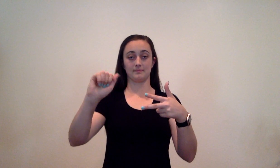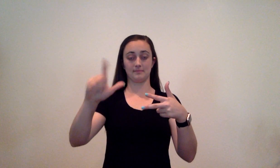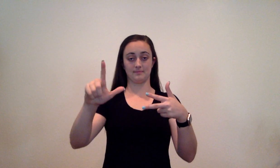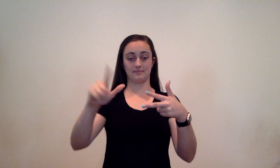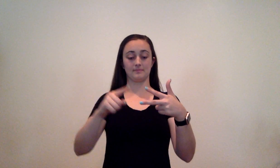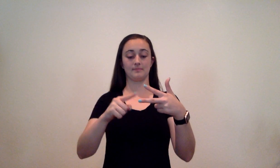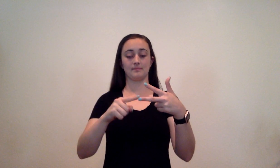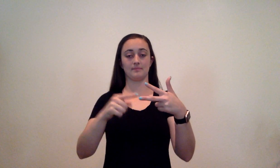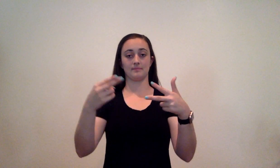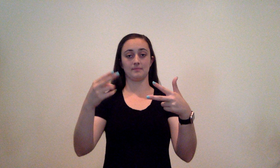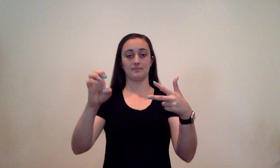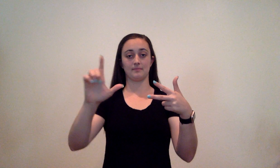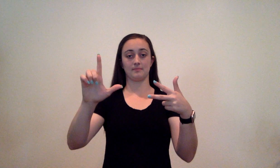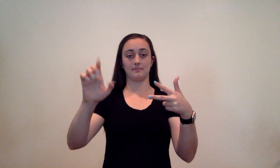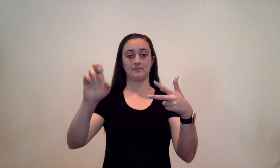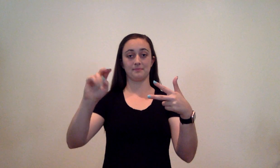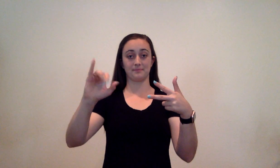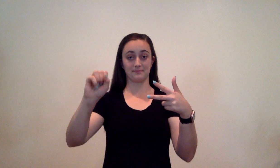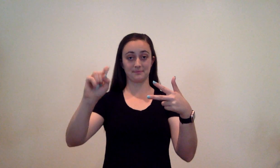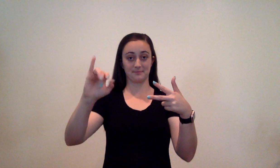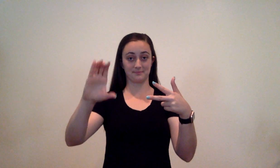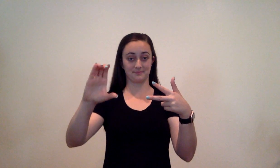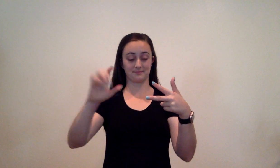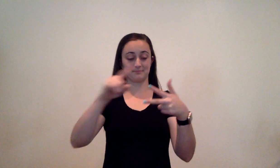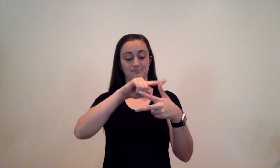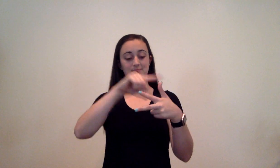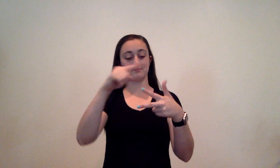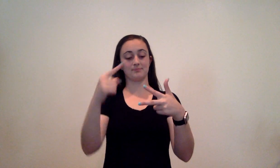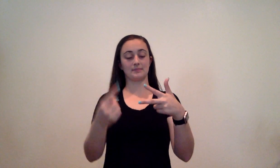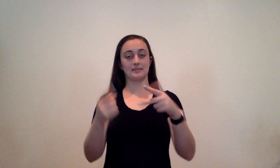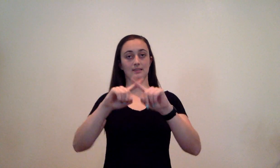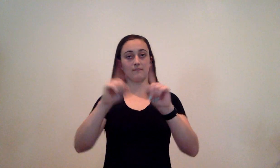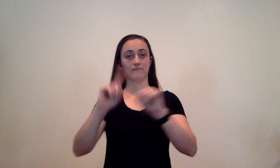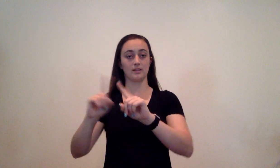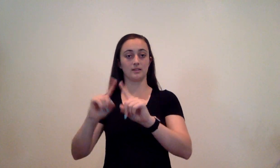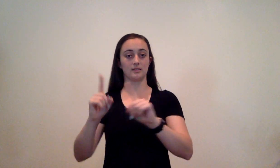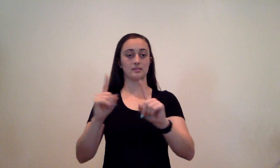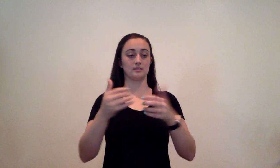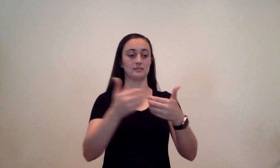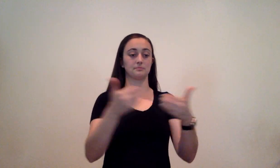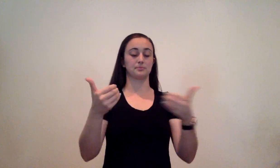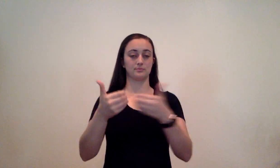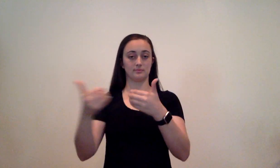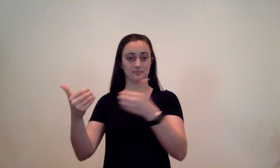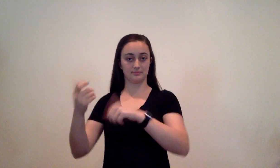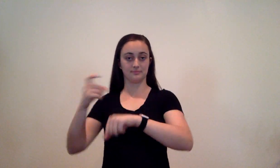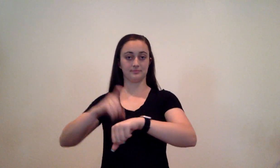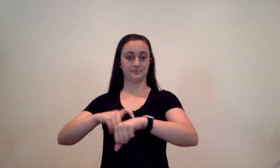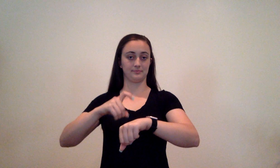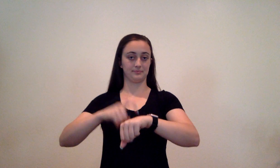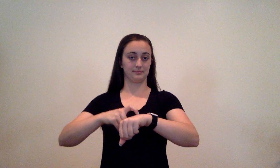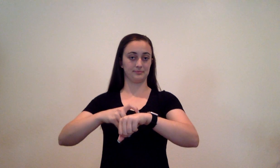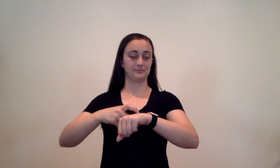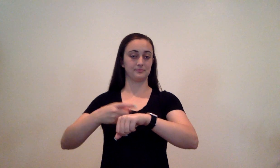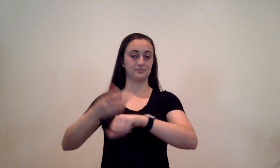the Hellenistic period. These are the three time periods of ancient Greece. Wow,